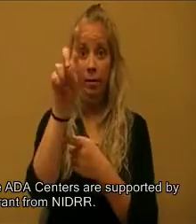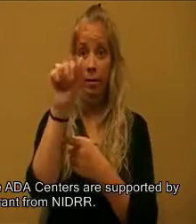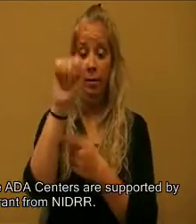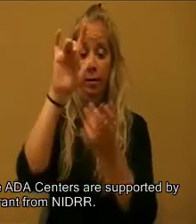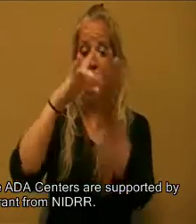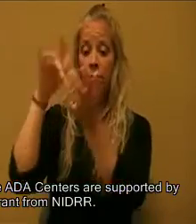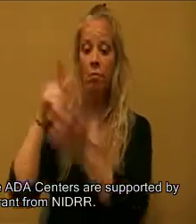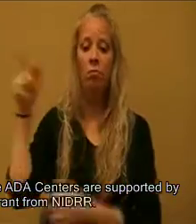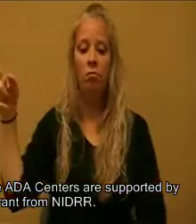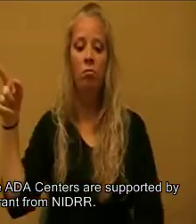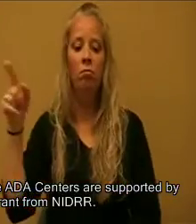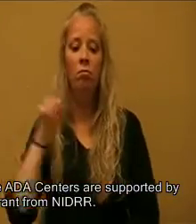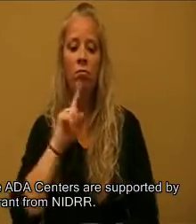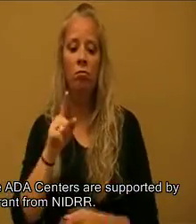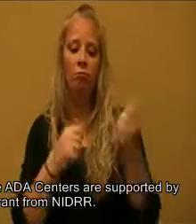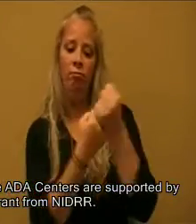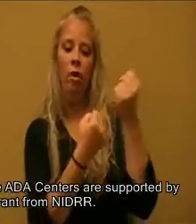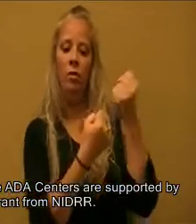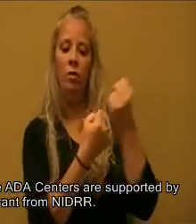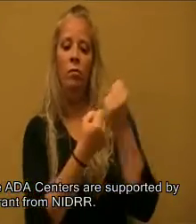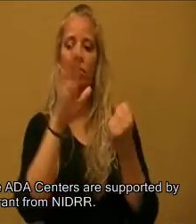The ADA Centers are supported by a grant from NIDRR.